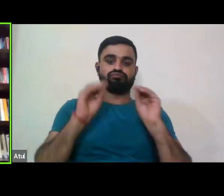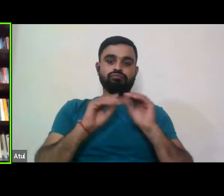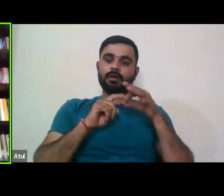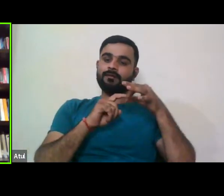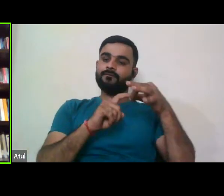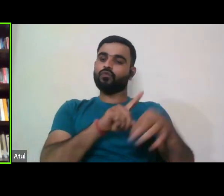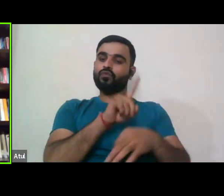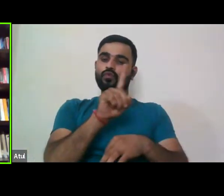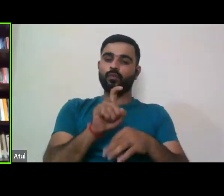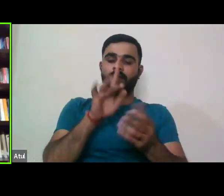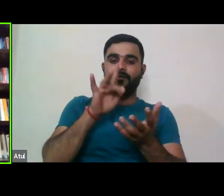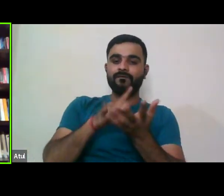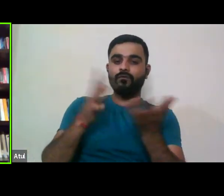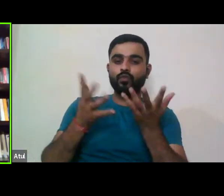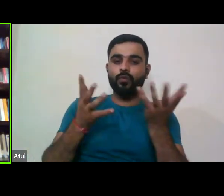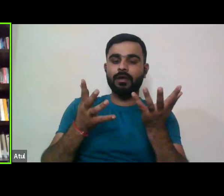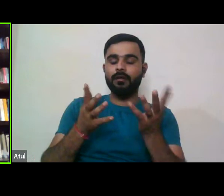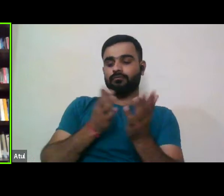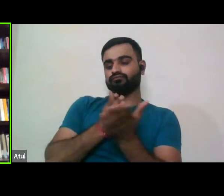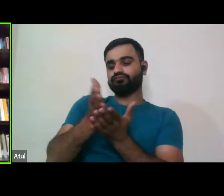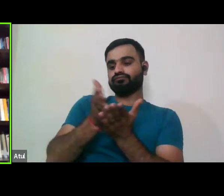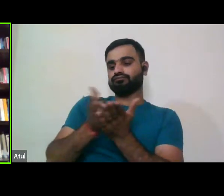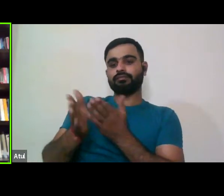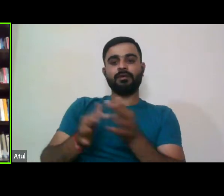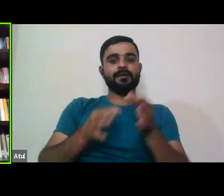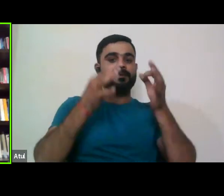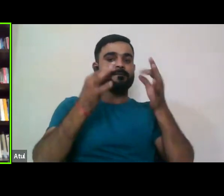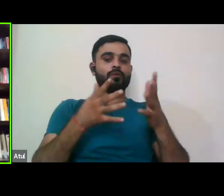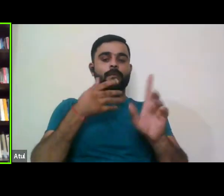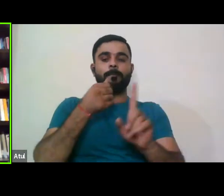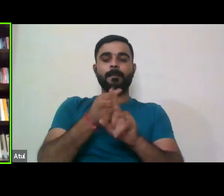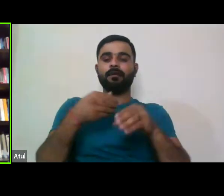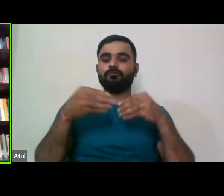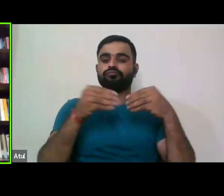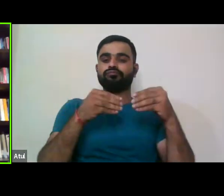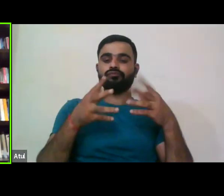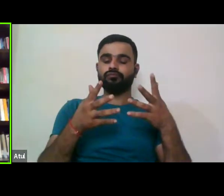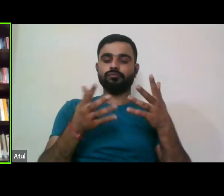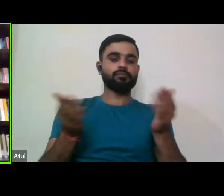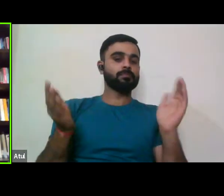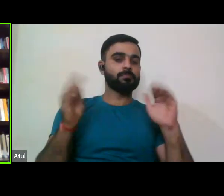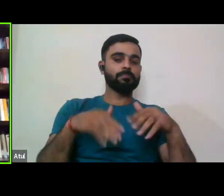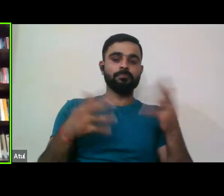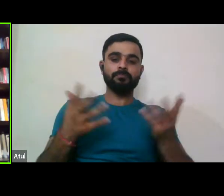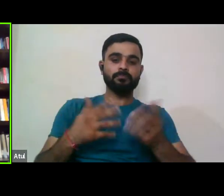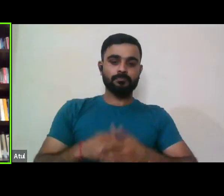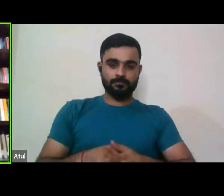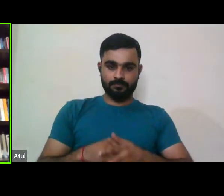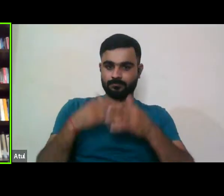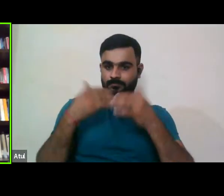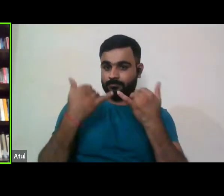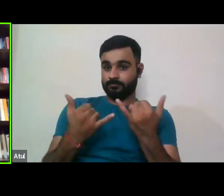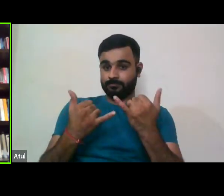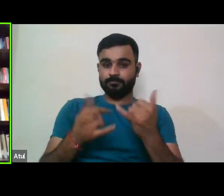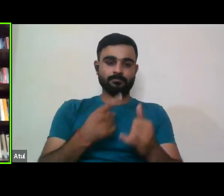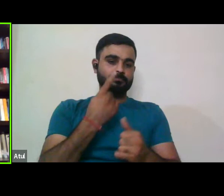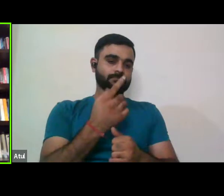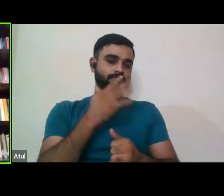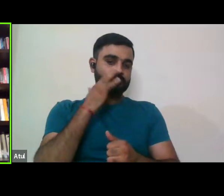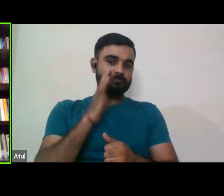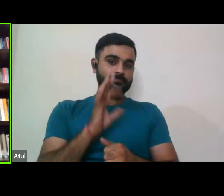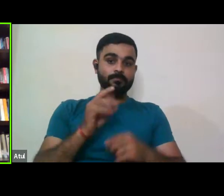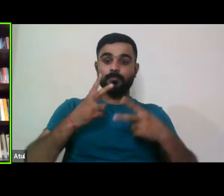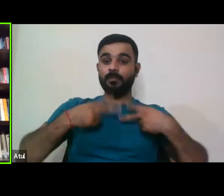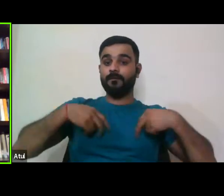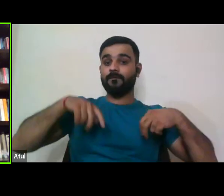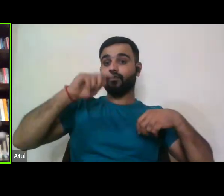is, what is the direction of reform, and where the impetus will come from. Now, one of the things that the court